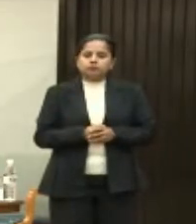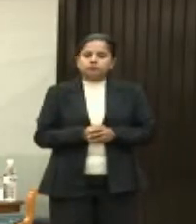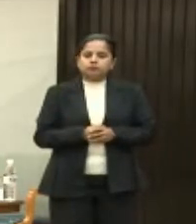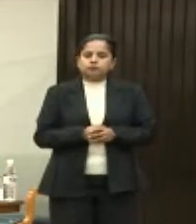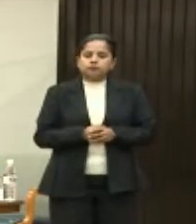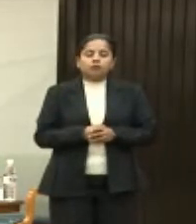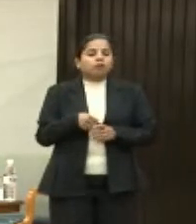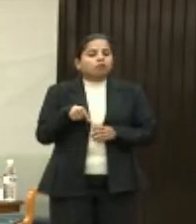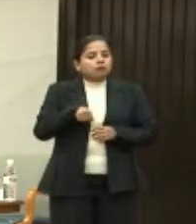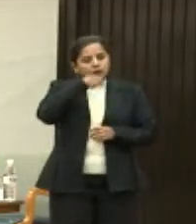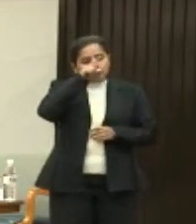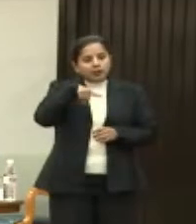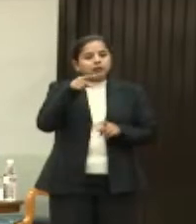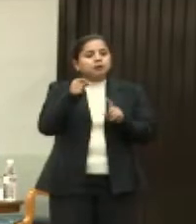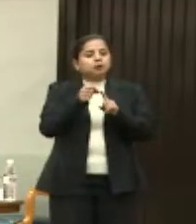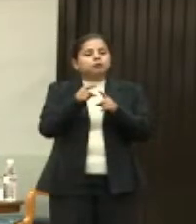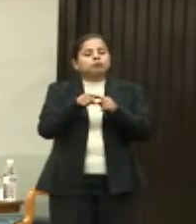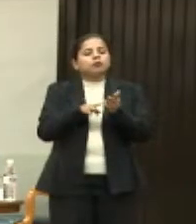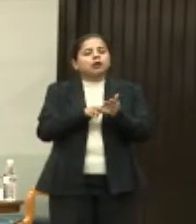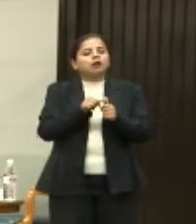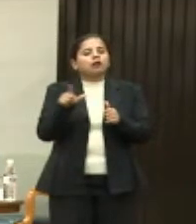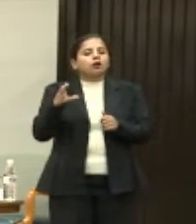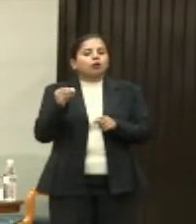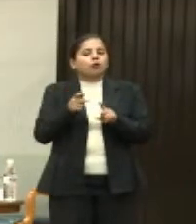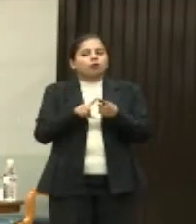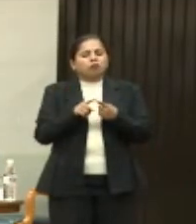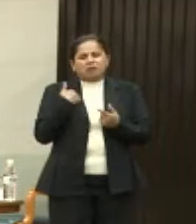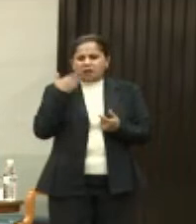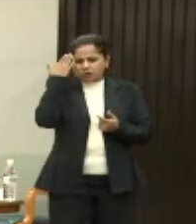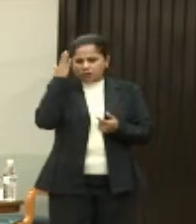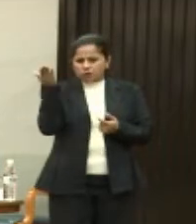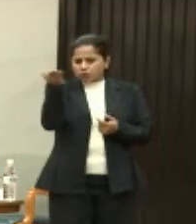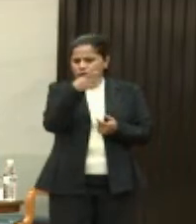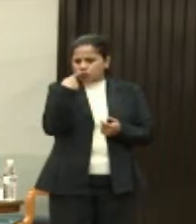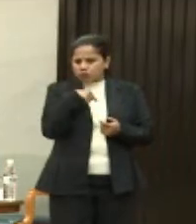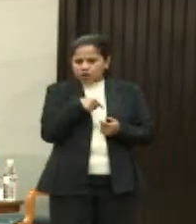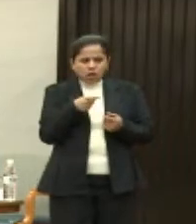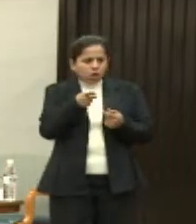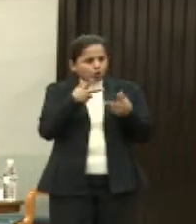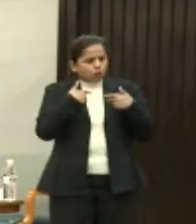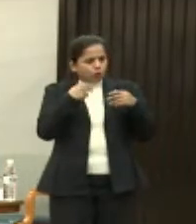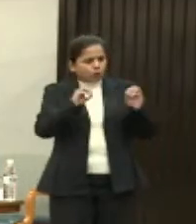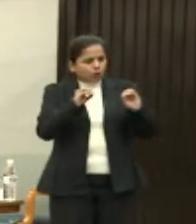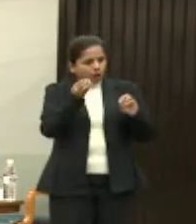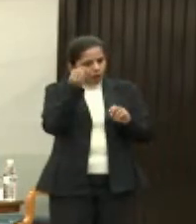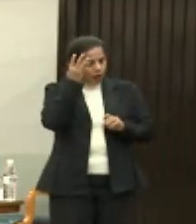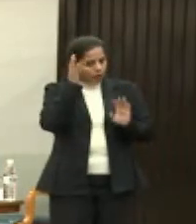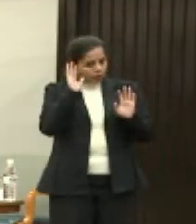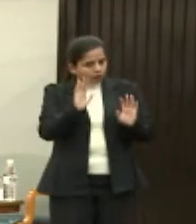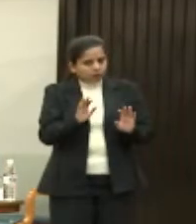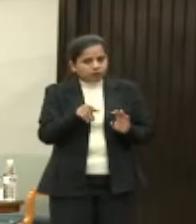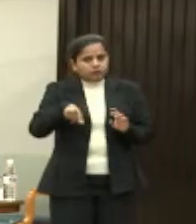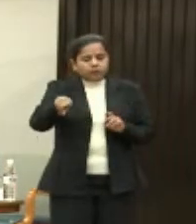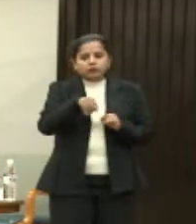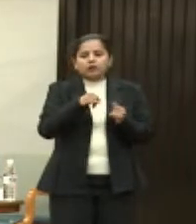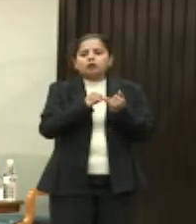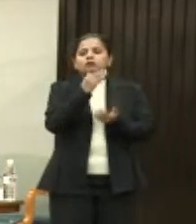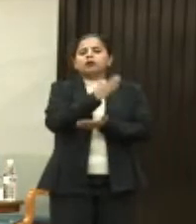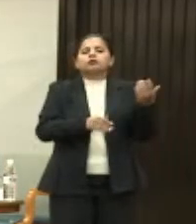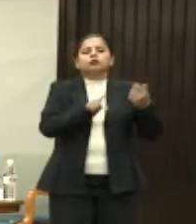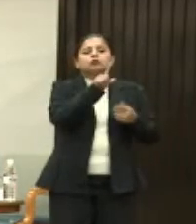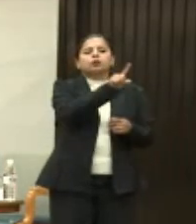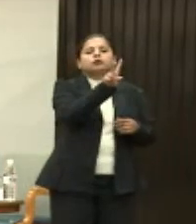Indian Penal Code. I don't know how many of you who are non-lawyers are aware of Section